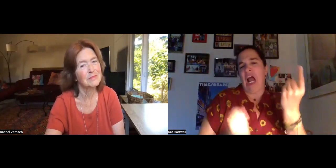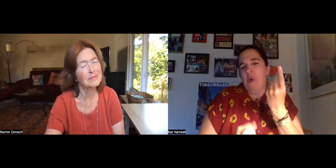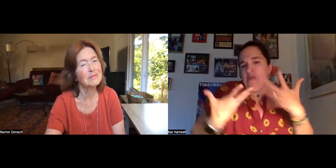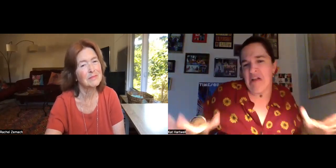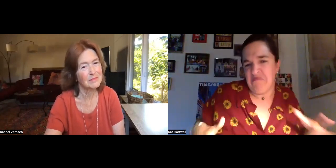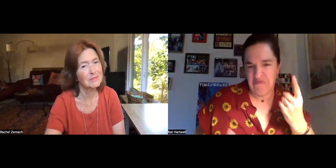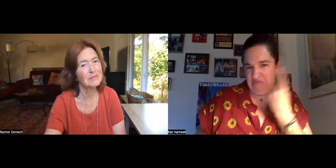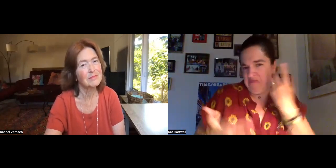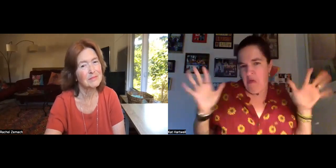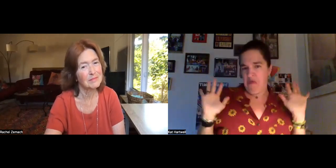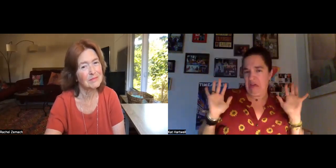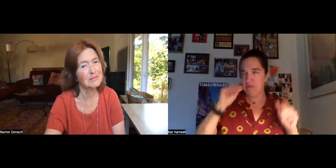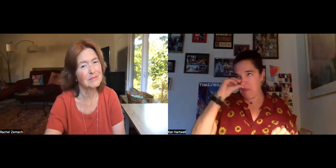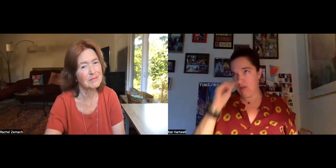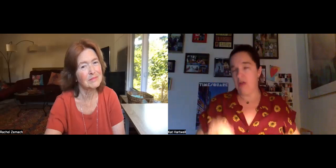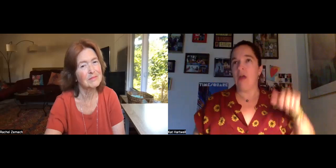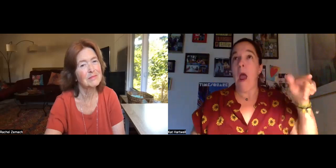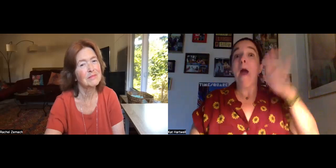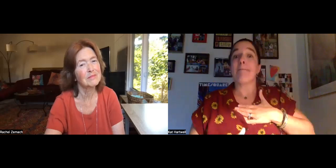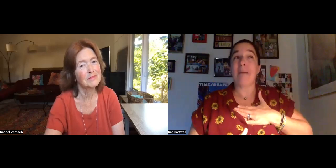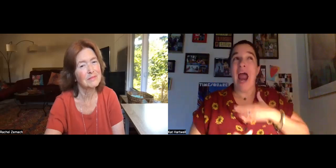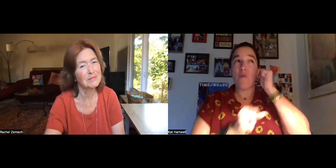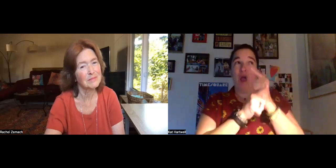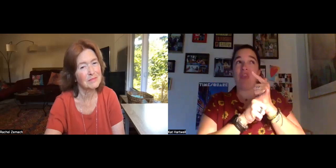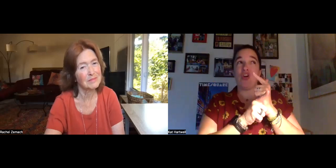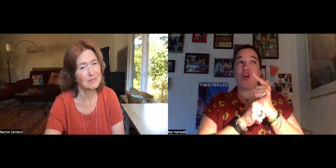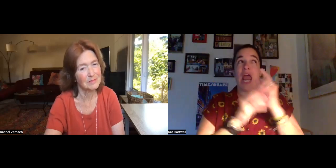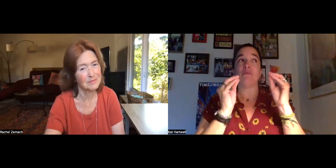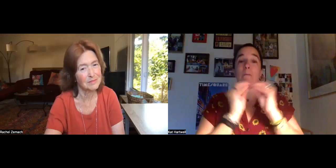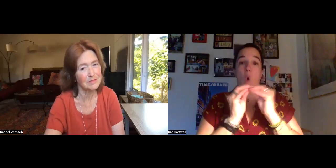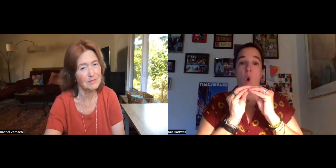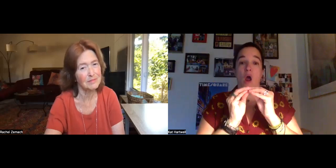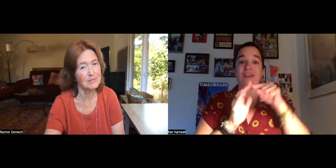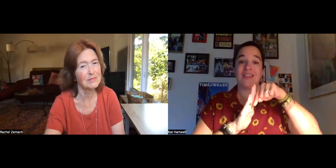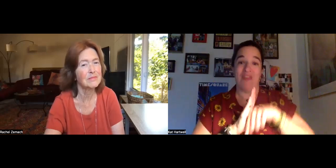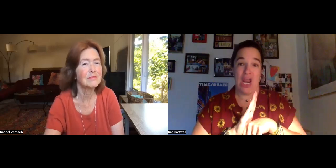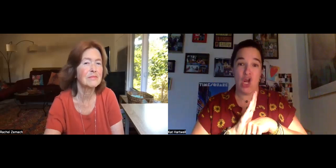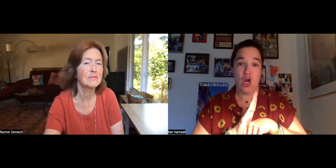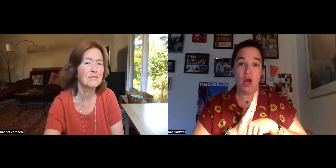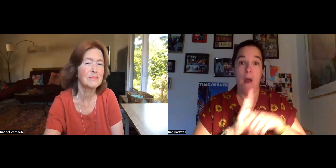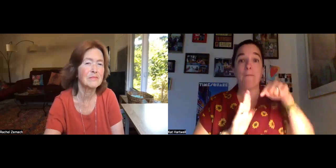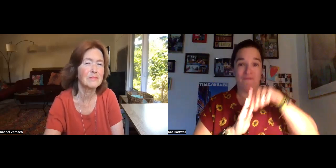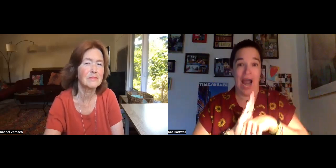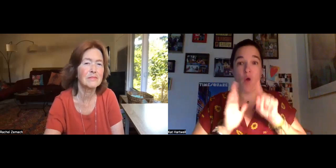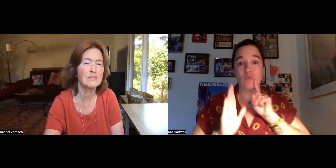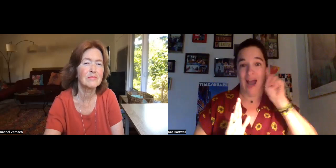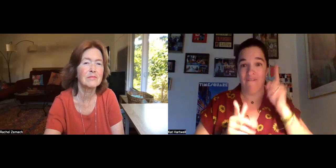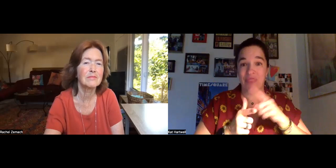son only. My brother is more severe, profound